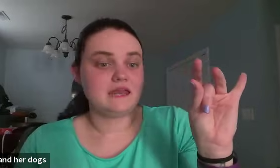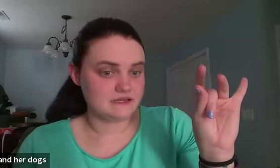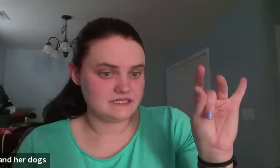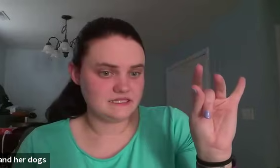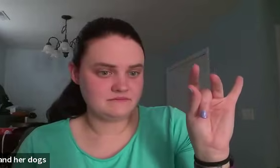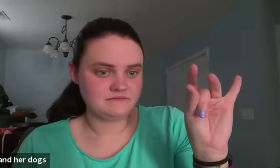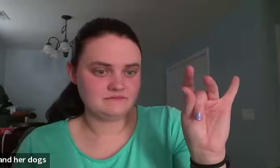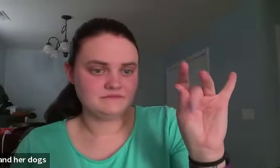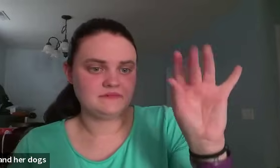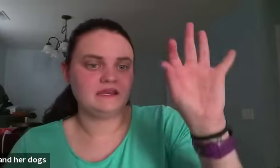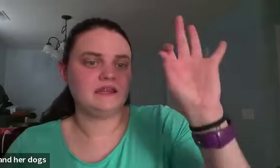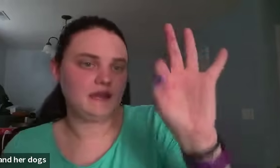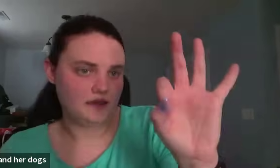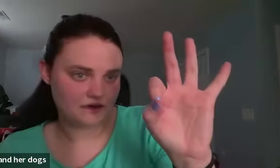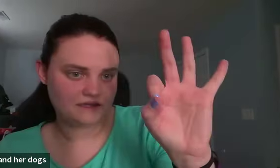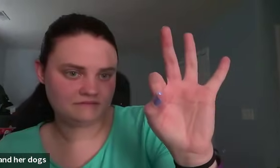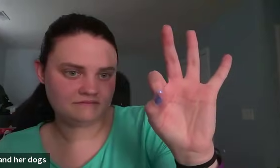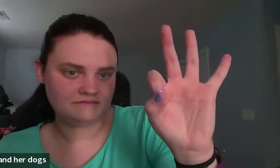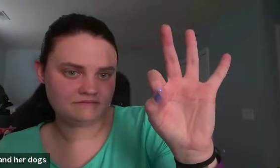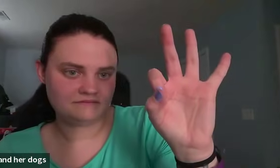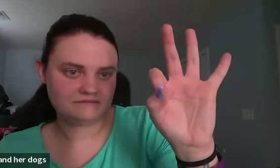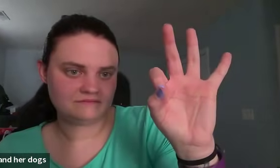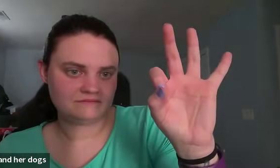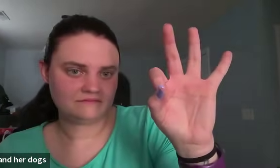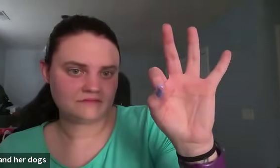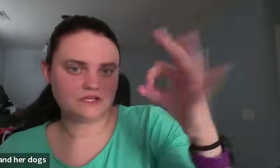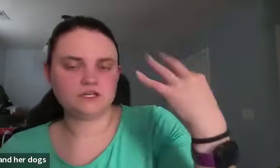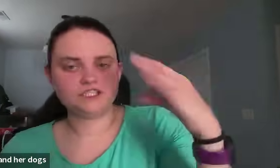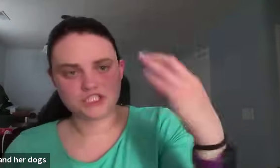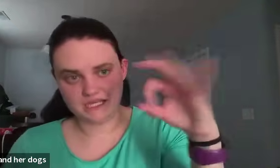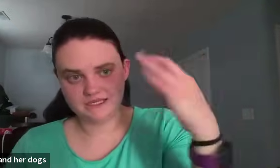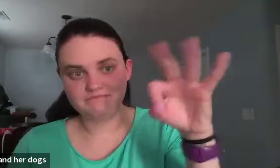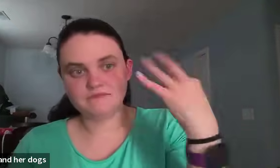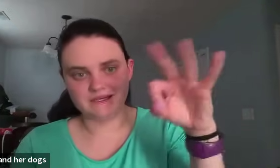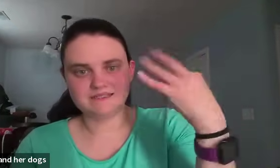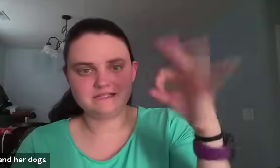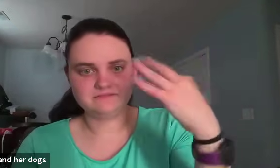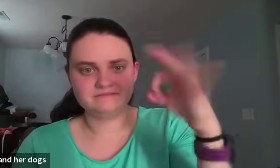Then 19, 9. And you're going to shake it, 19.